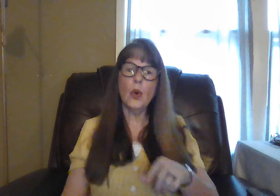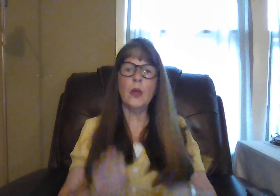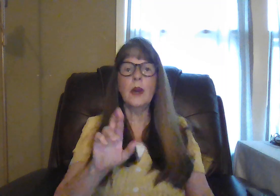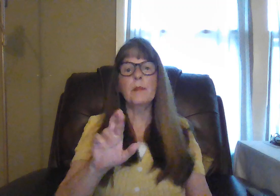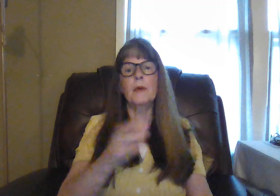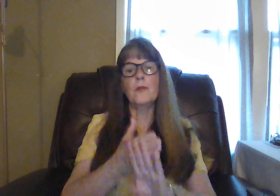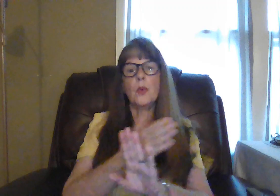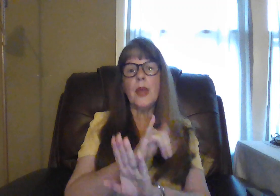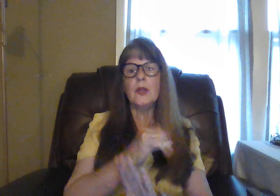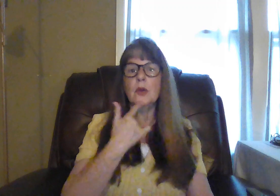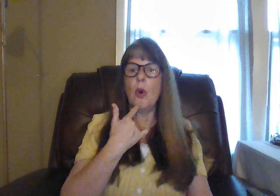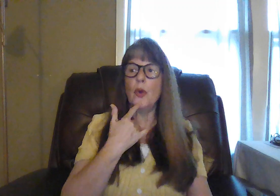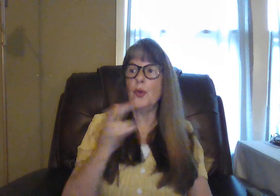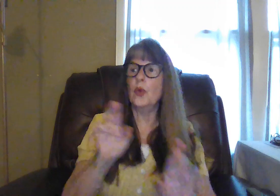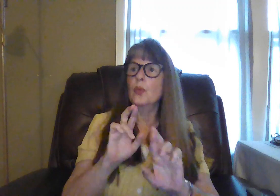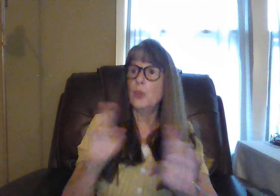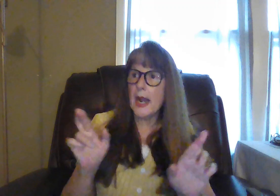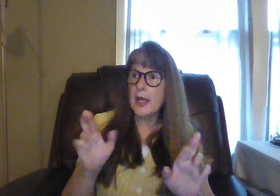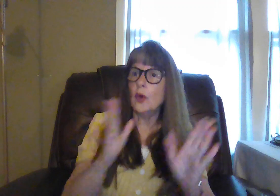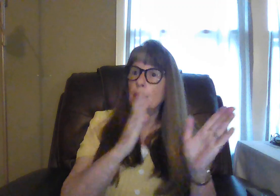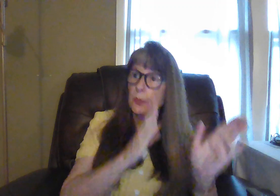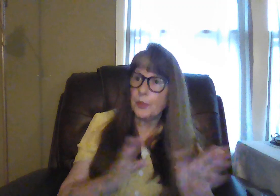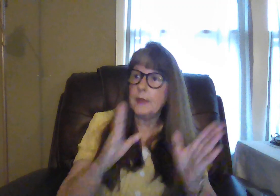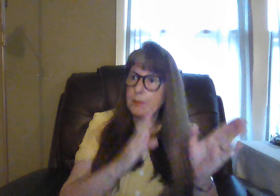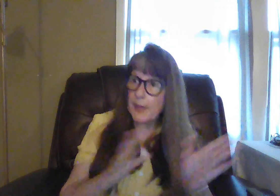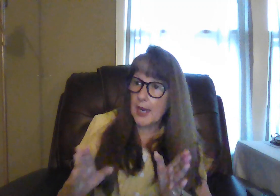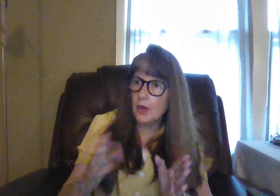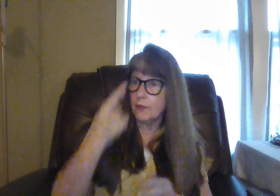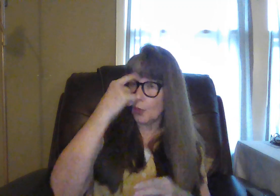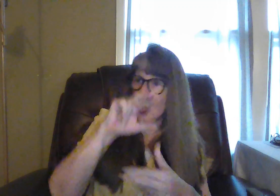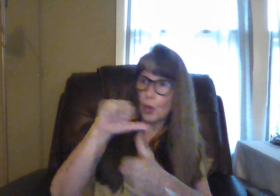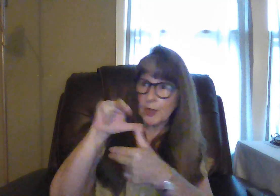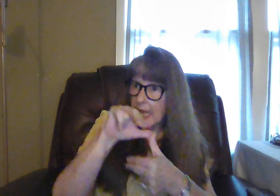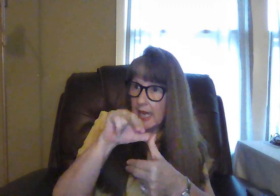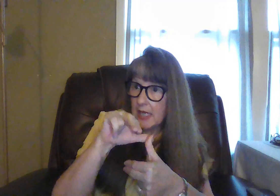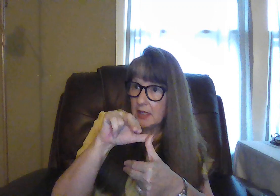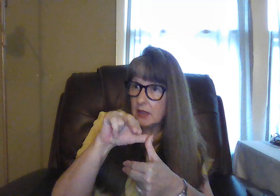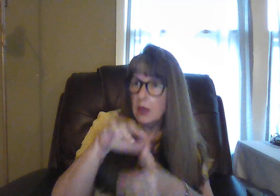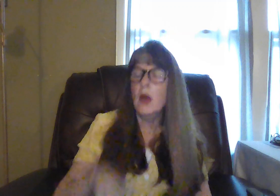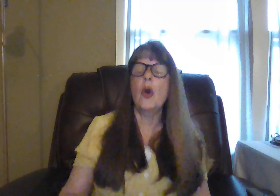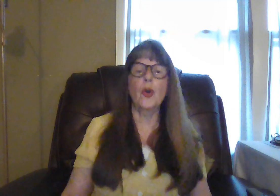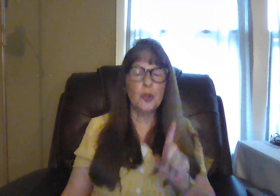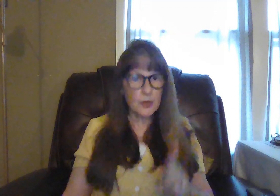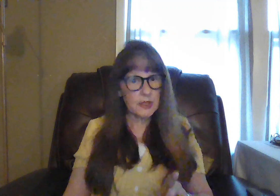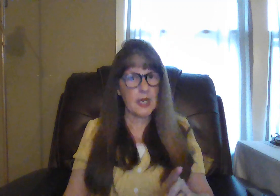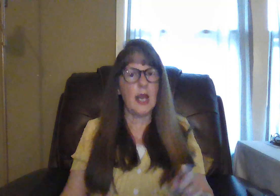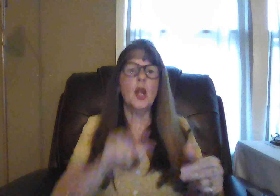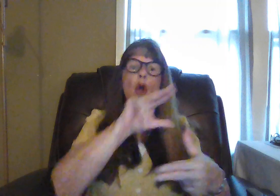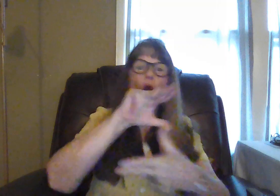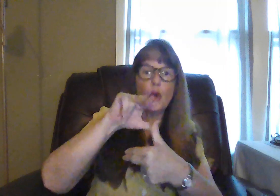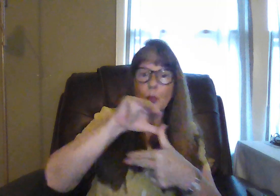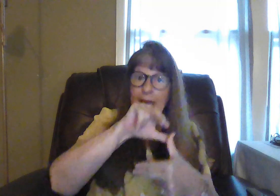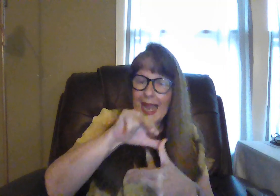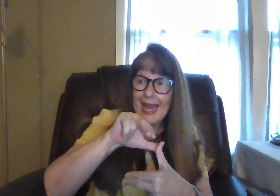Or before that, say, are you ready? Are you prepared for hurricane? Or you would say,